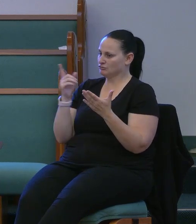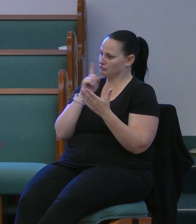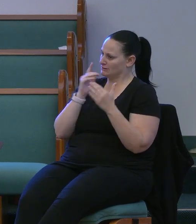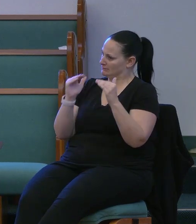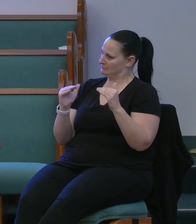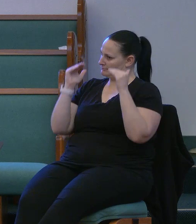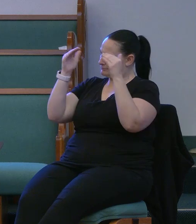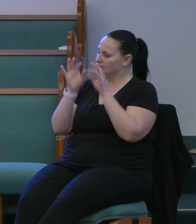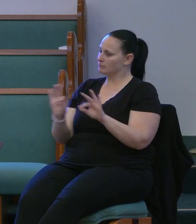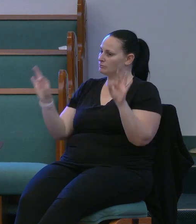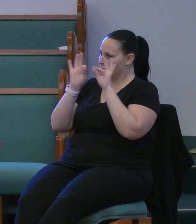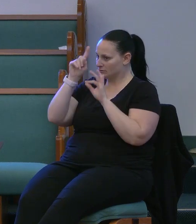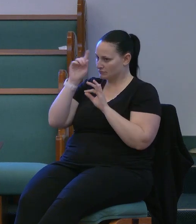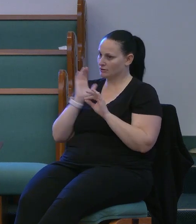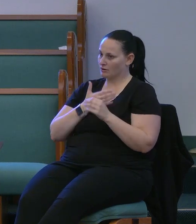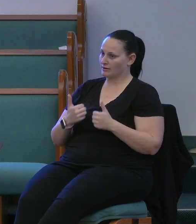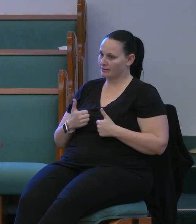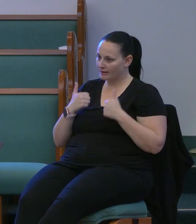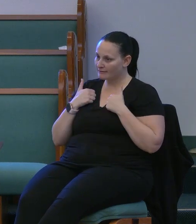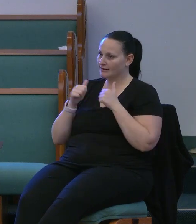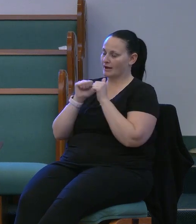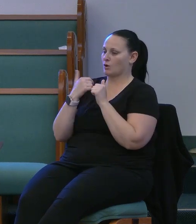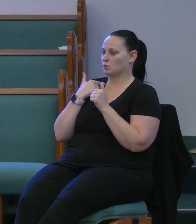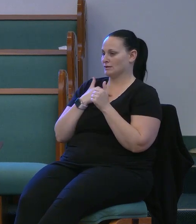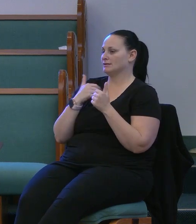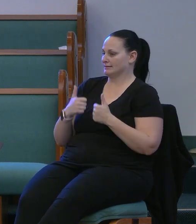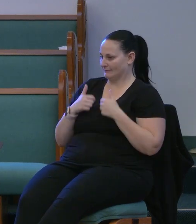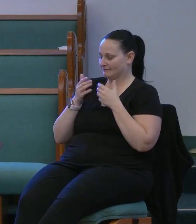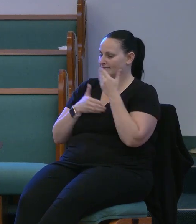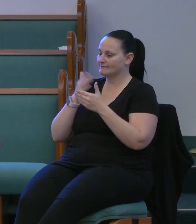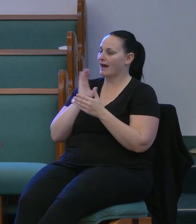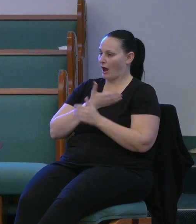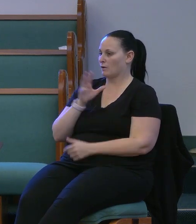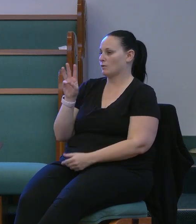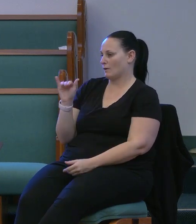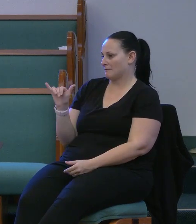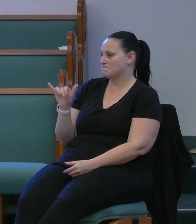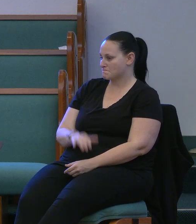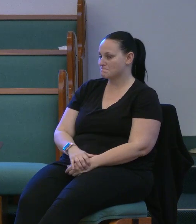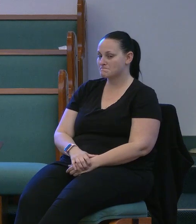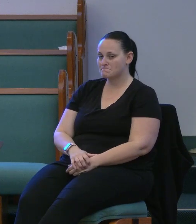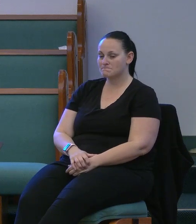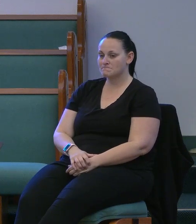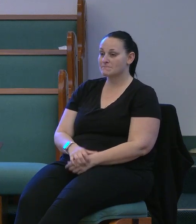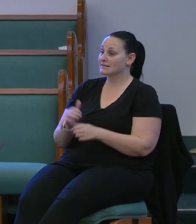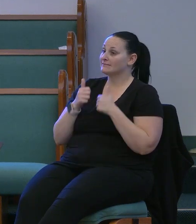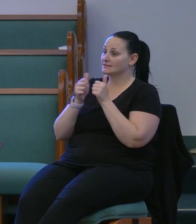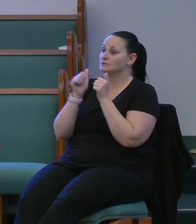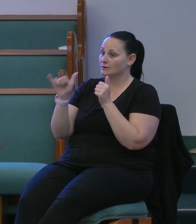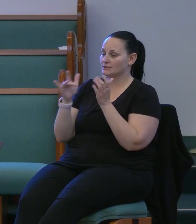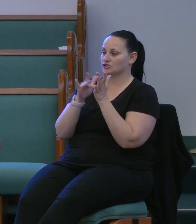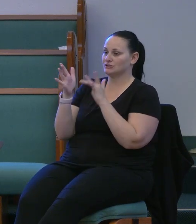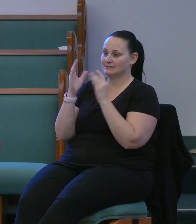most importance in our life and how we live our way. Live this way, Jesus